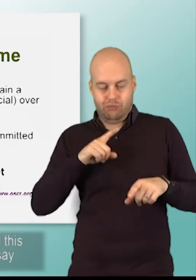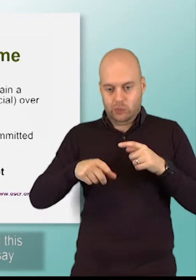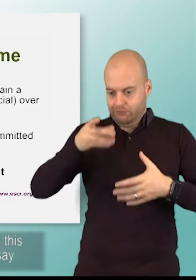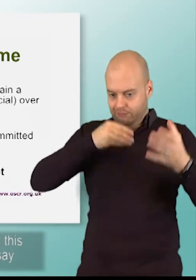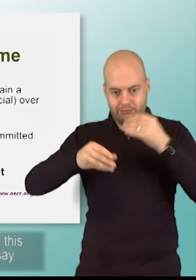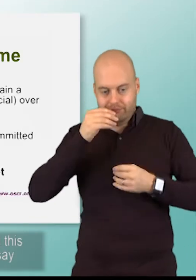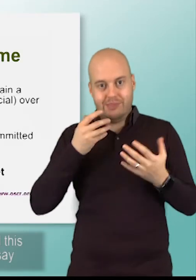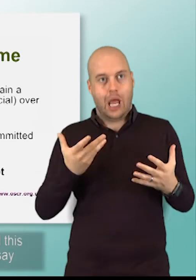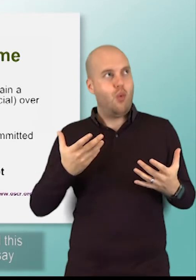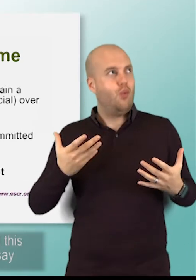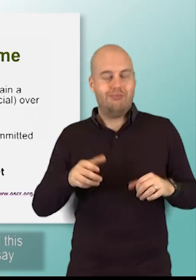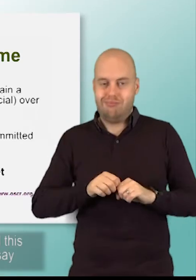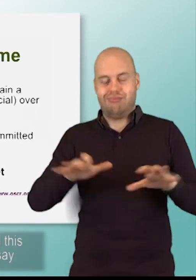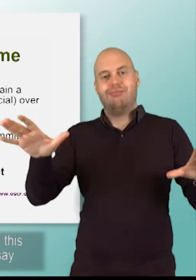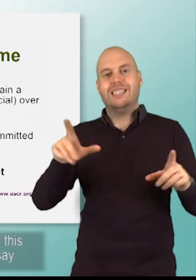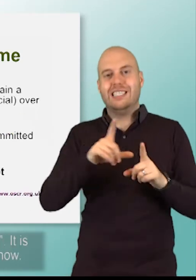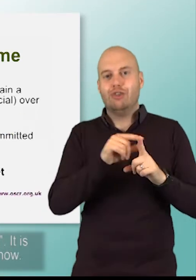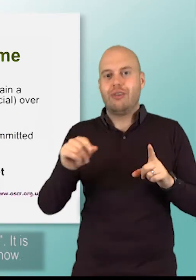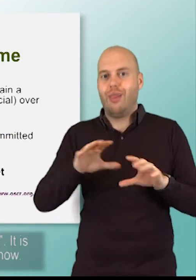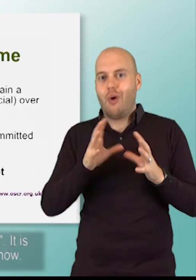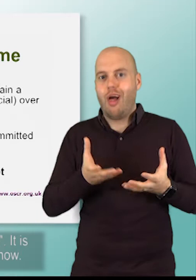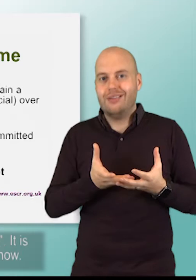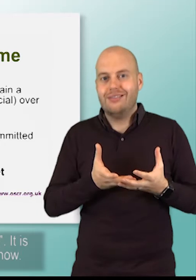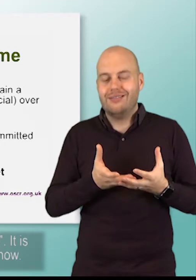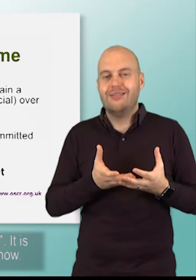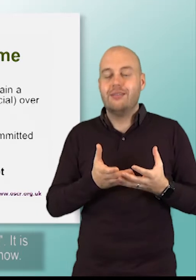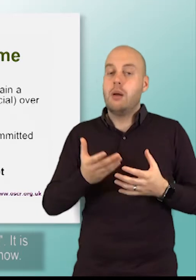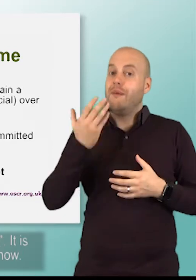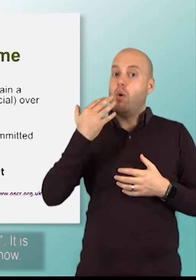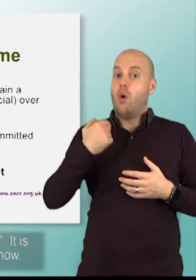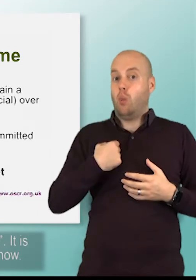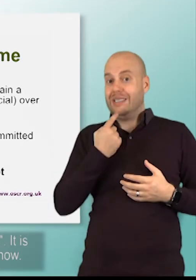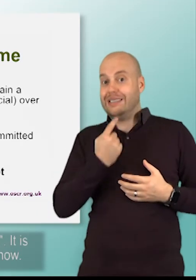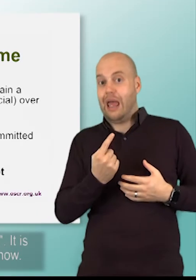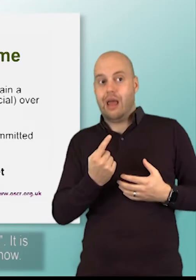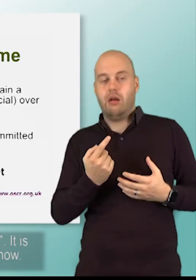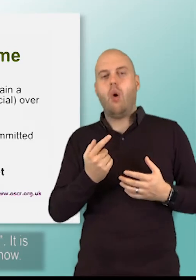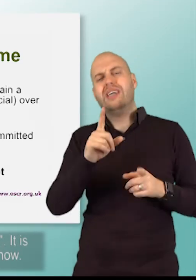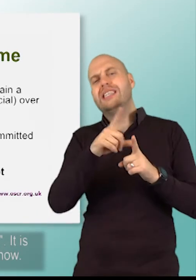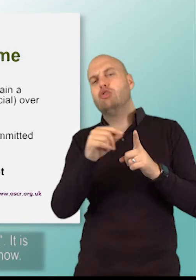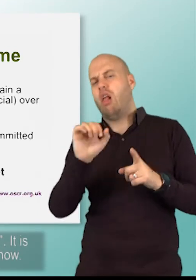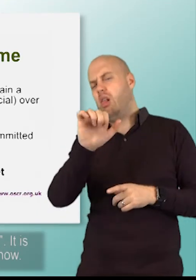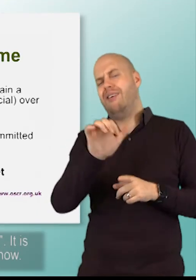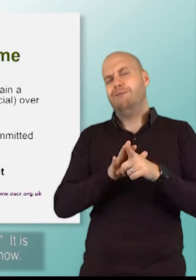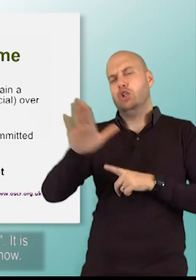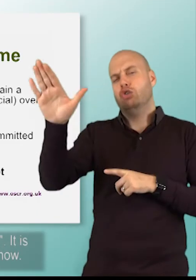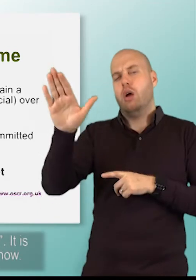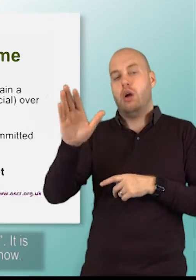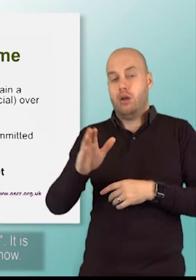now live in. And we used to say, it's not a digital future, it is now. It is a digital present, it is a